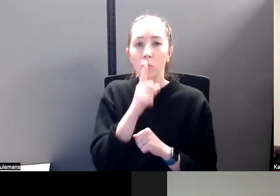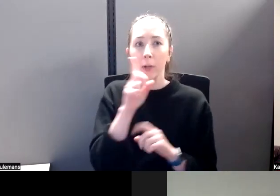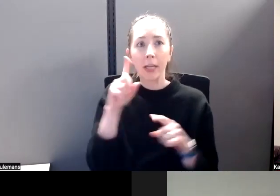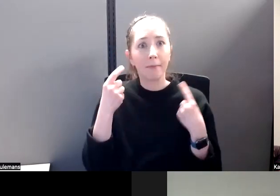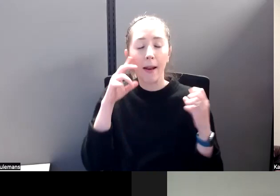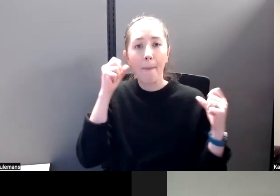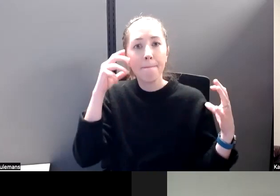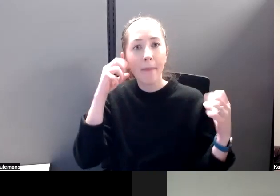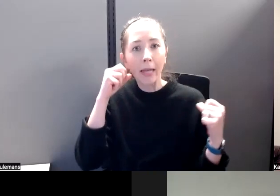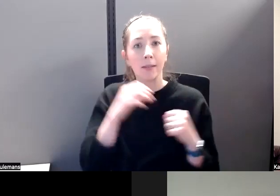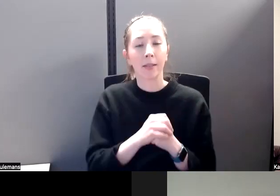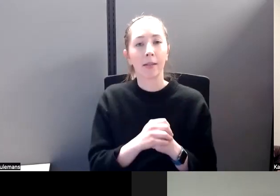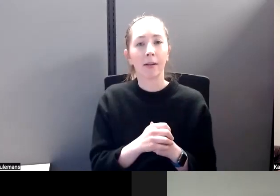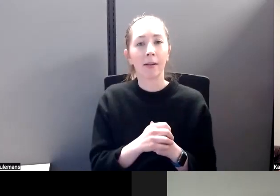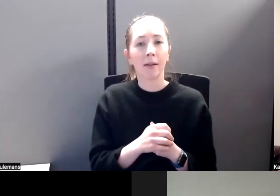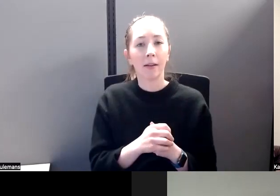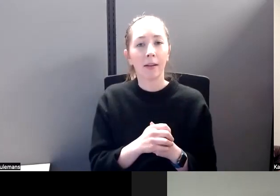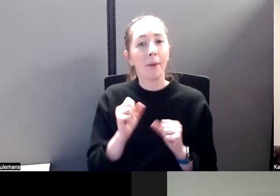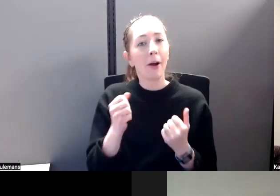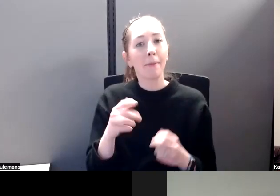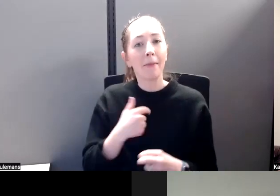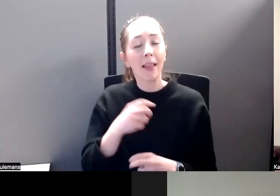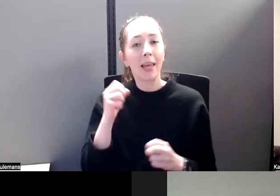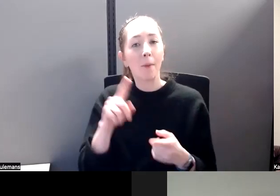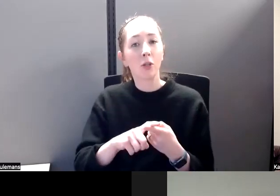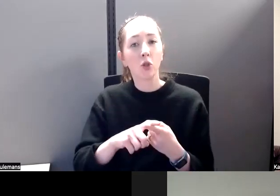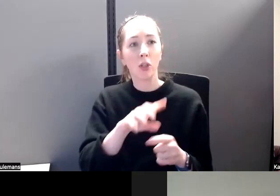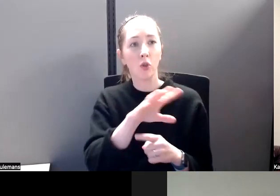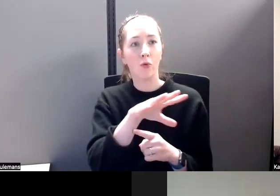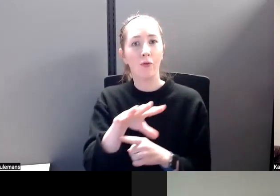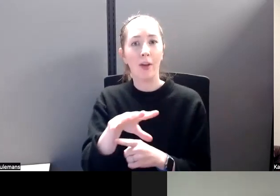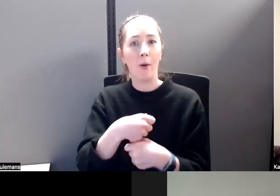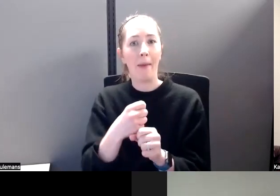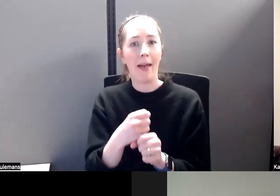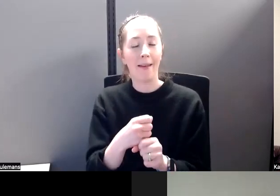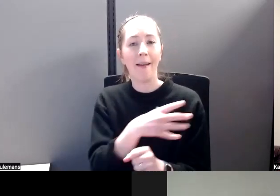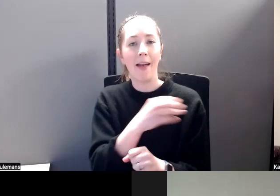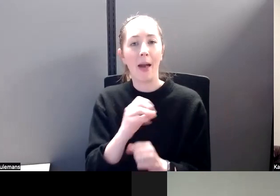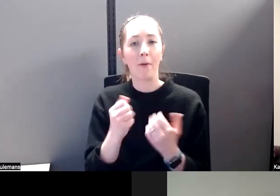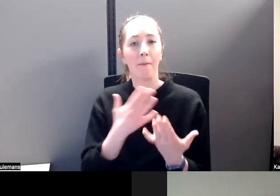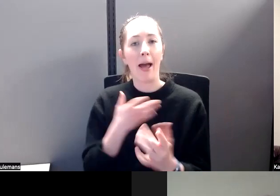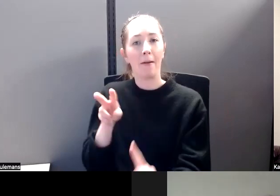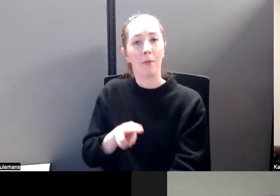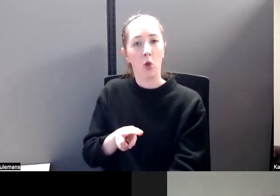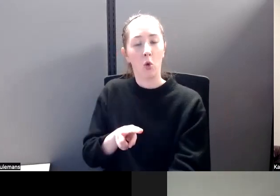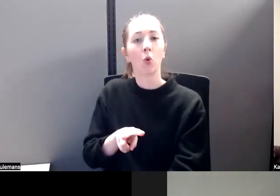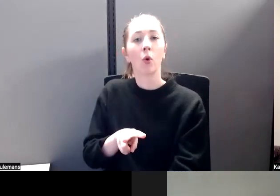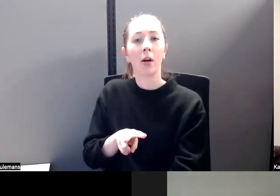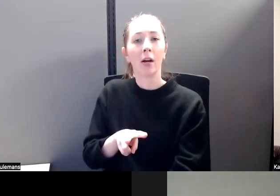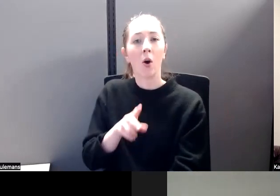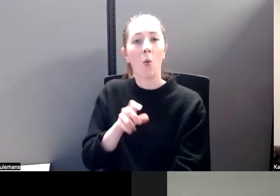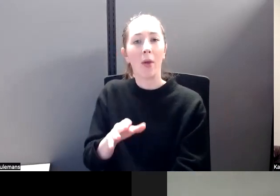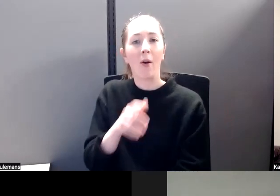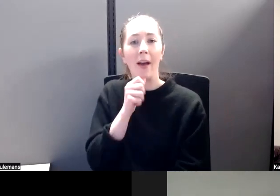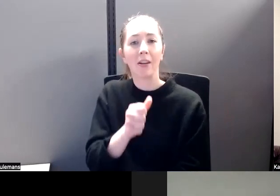amazing because it gave me the opportunity to filmmake, you know, and to give my point of view without having to